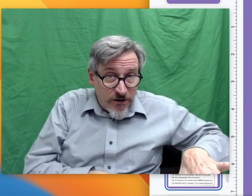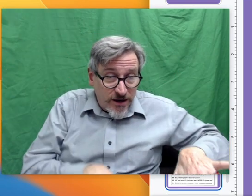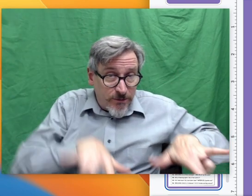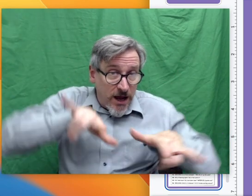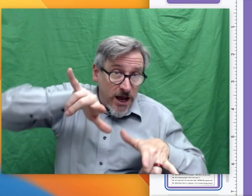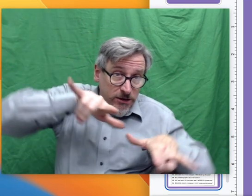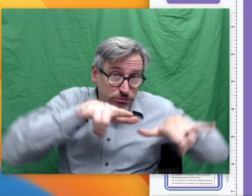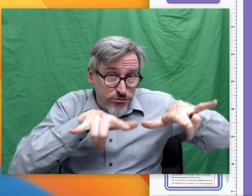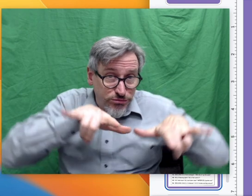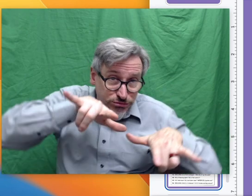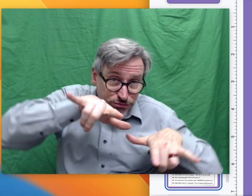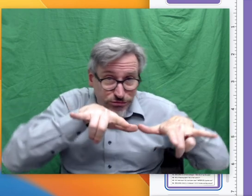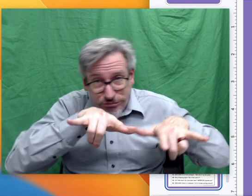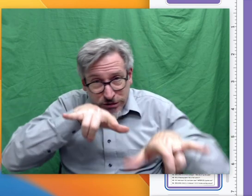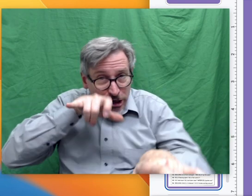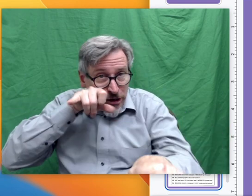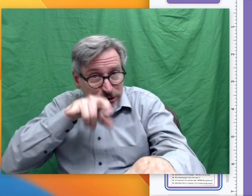down in behind.